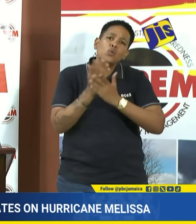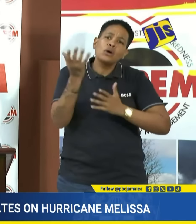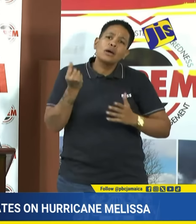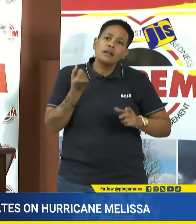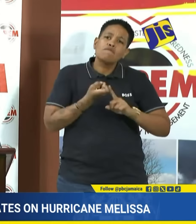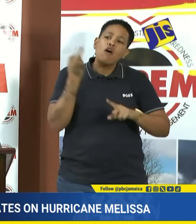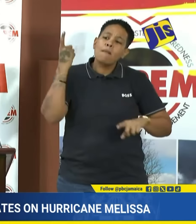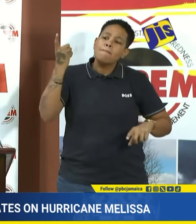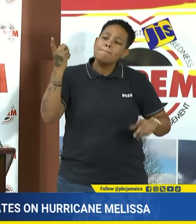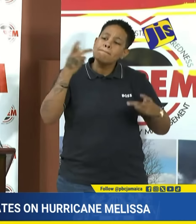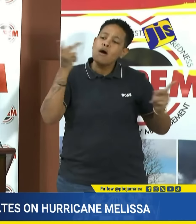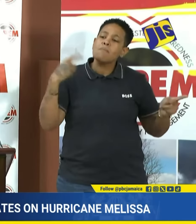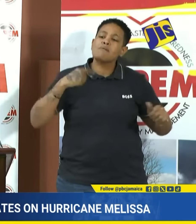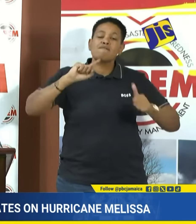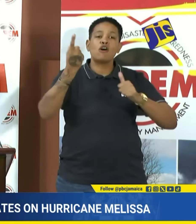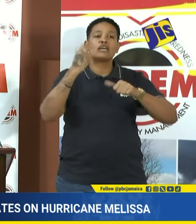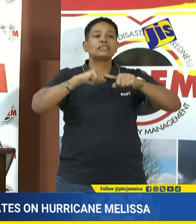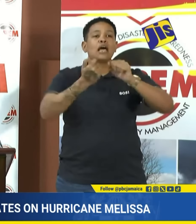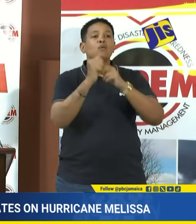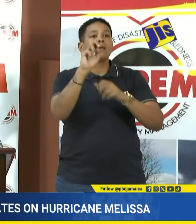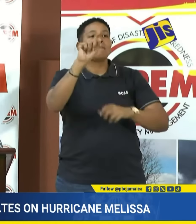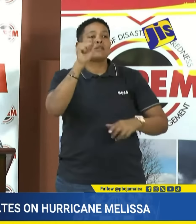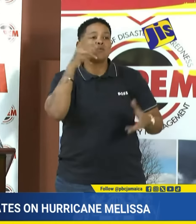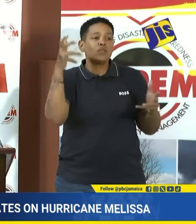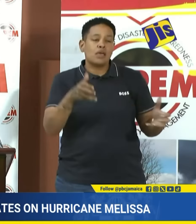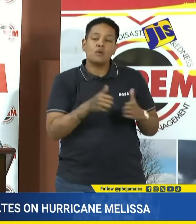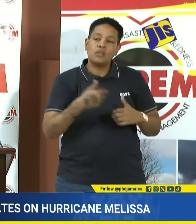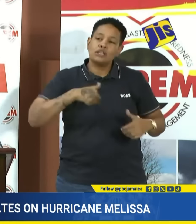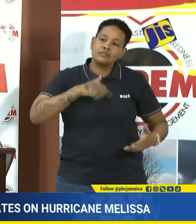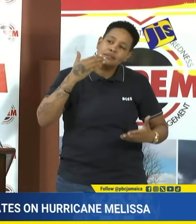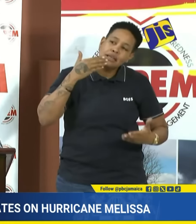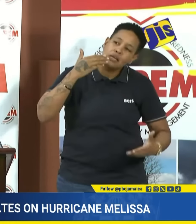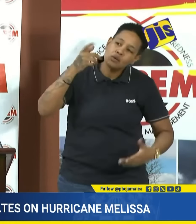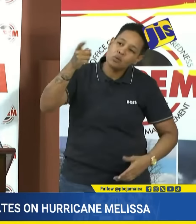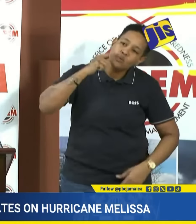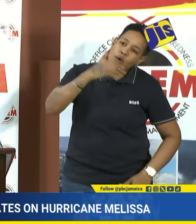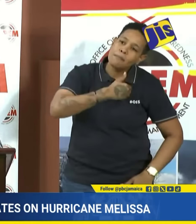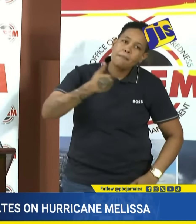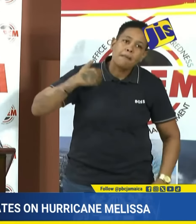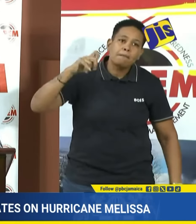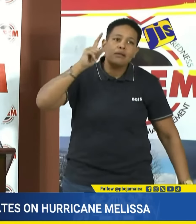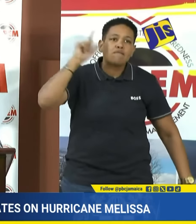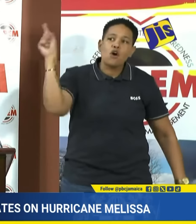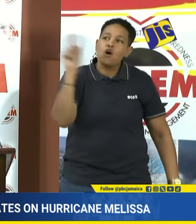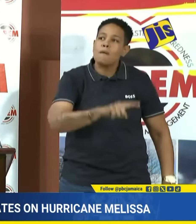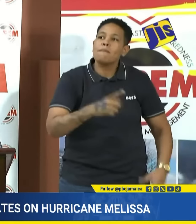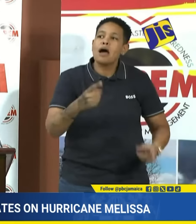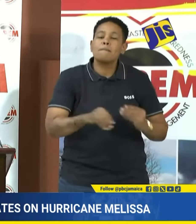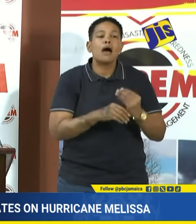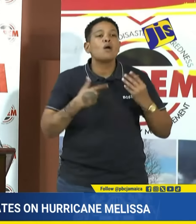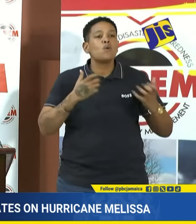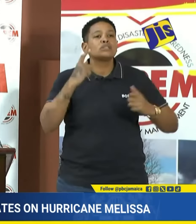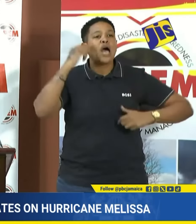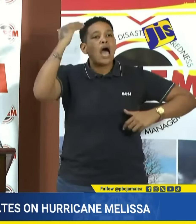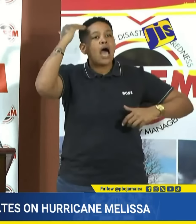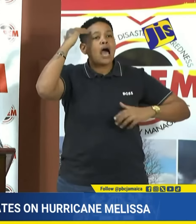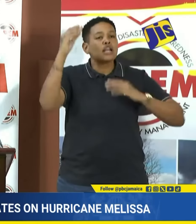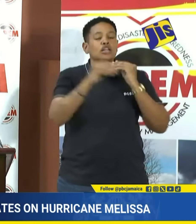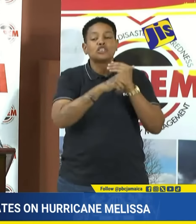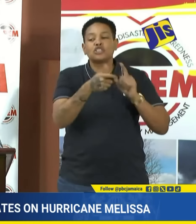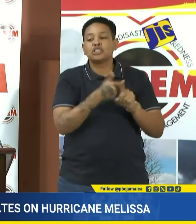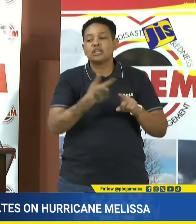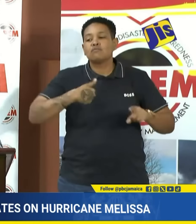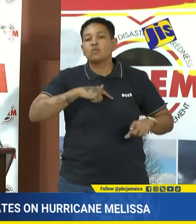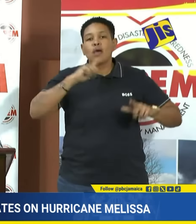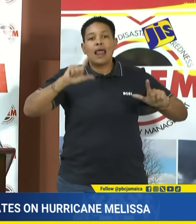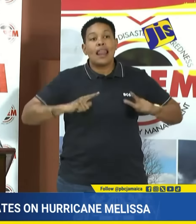from the public. But let me start with the media that's here. Thank you to the members of the media for coming out. I also want to acknowledge